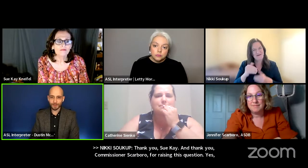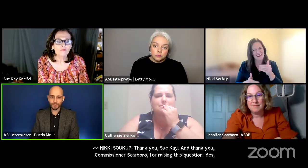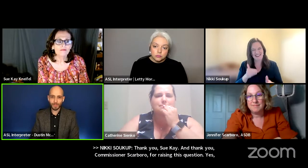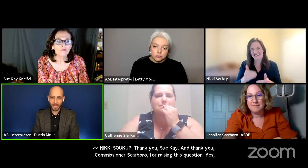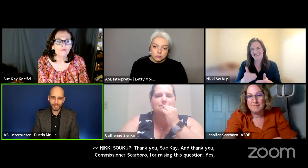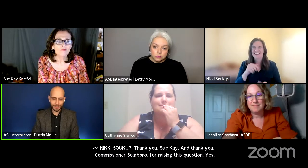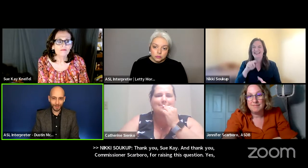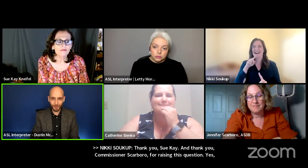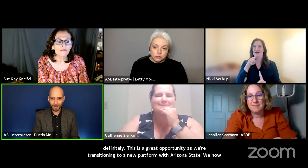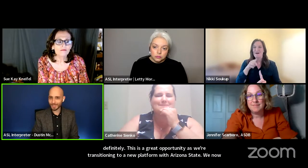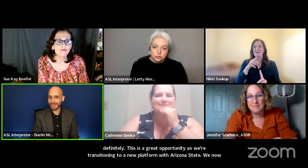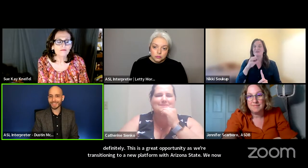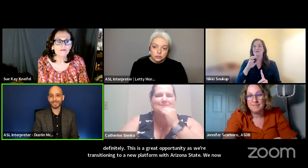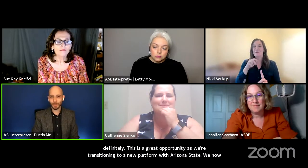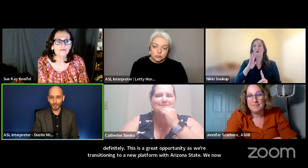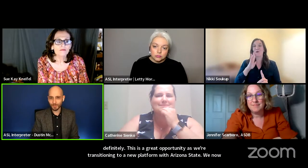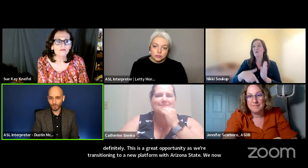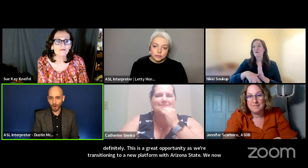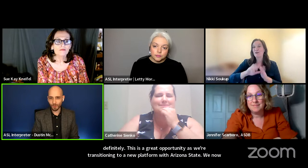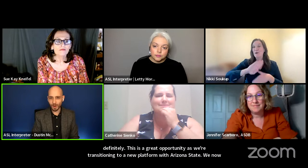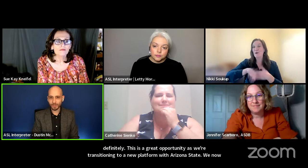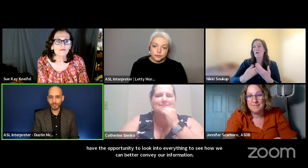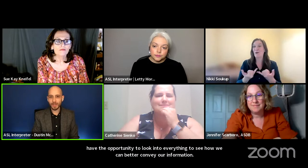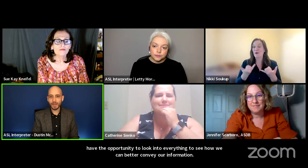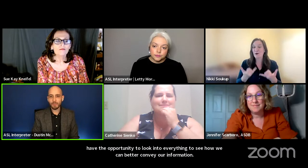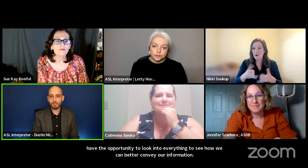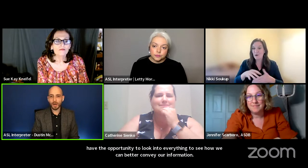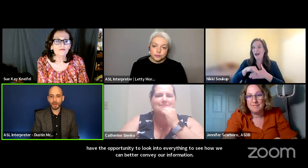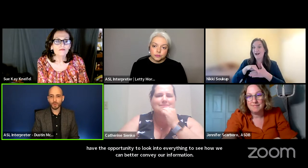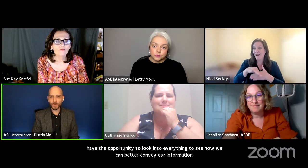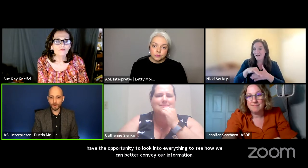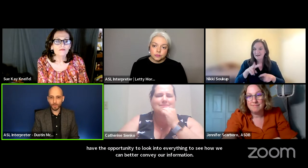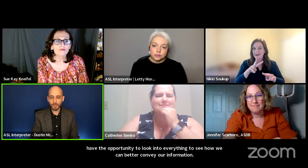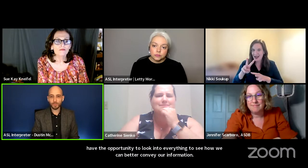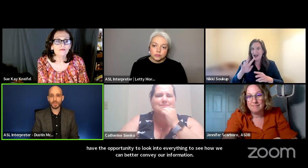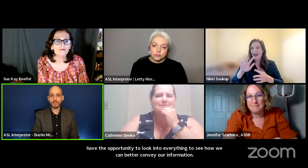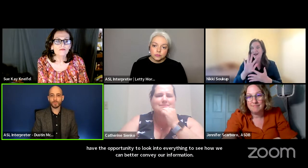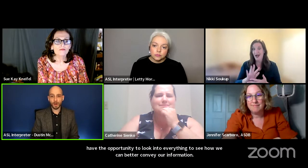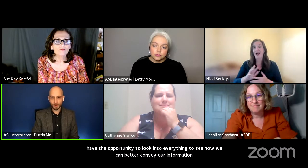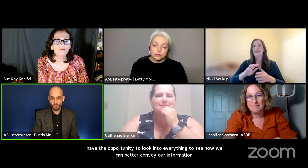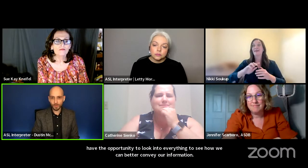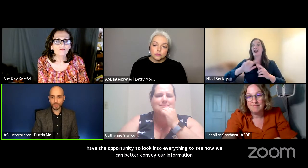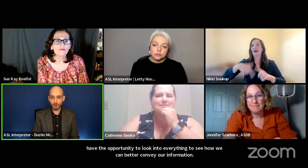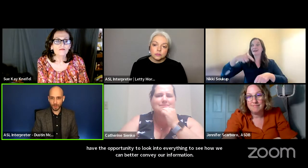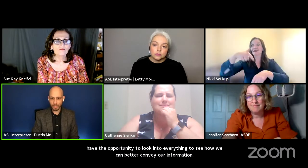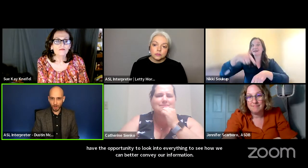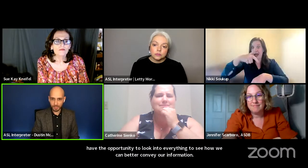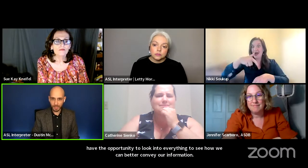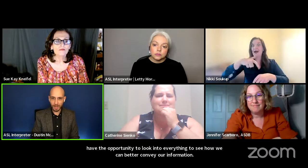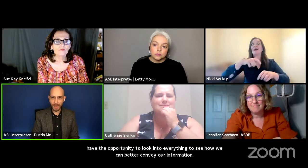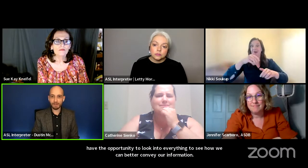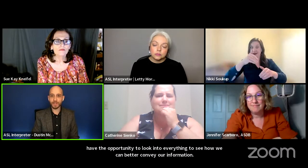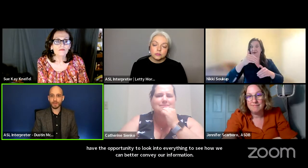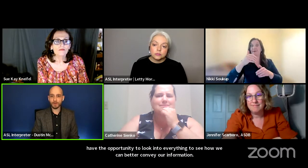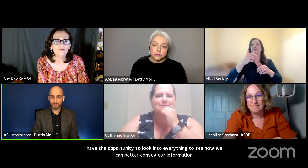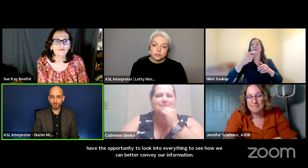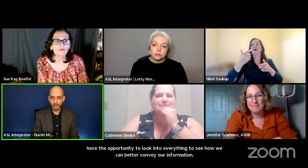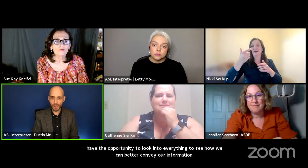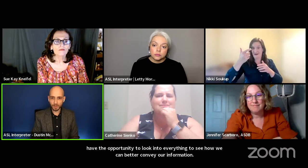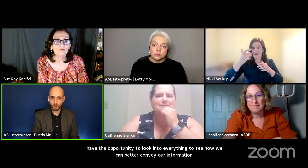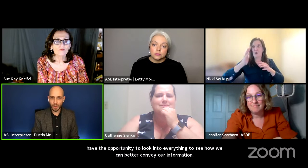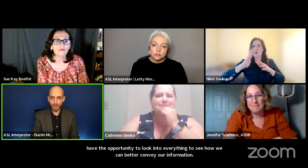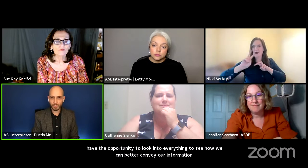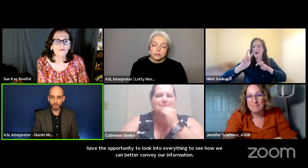all of the different pages in our website. It's a work in progress, but we are reviewing the current content and